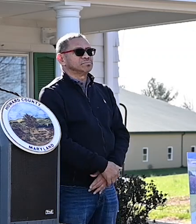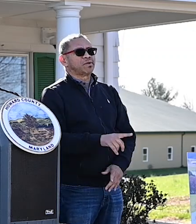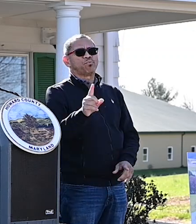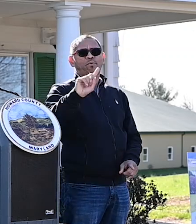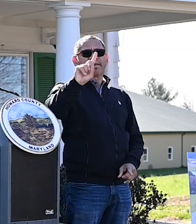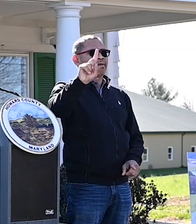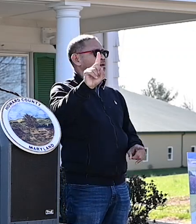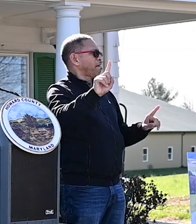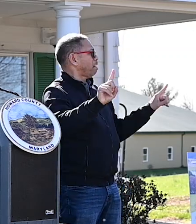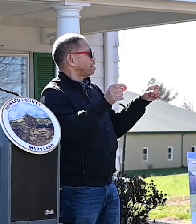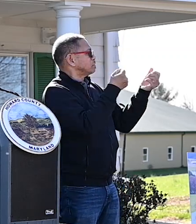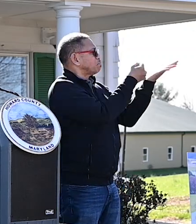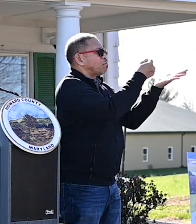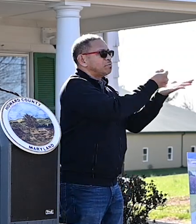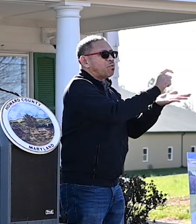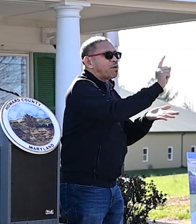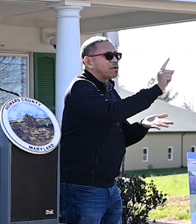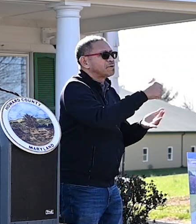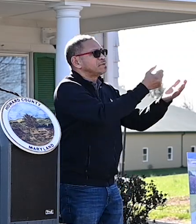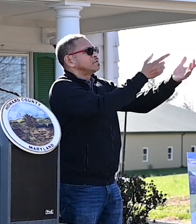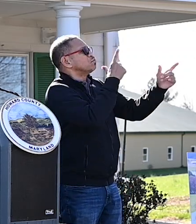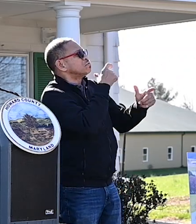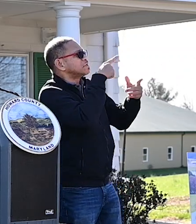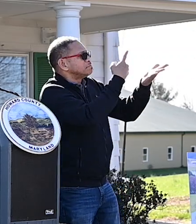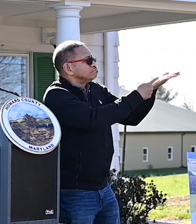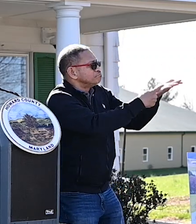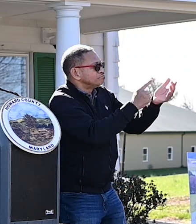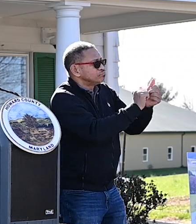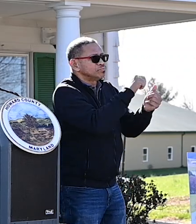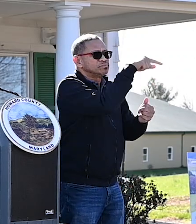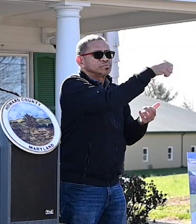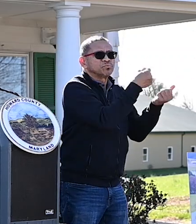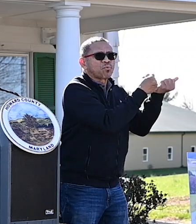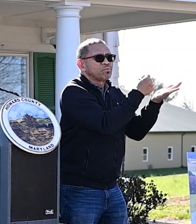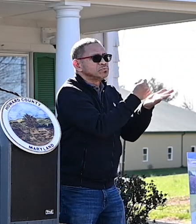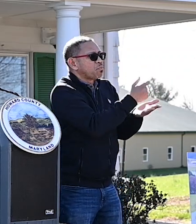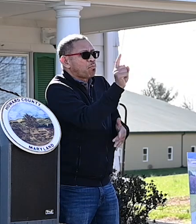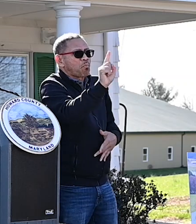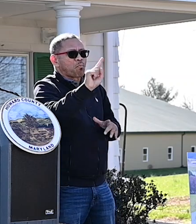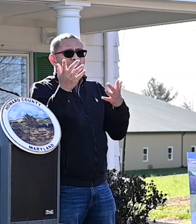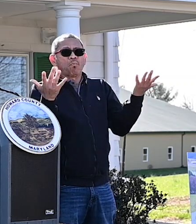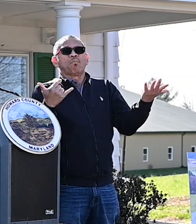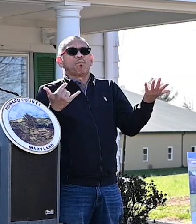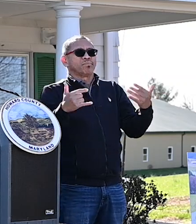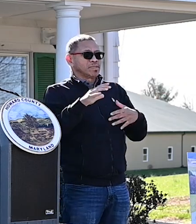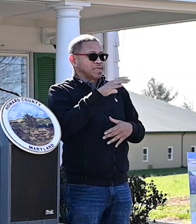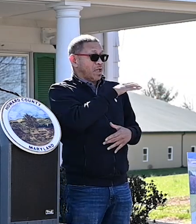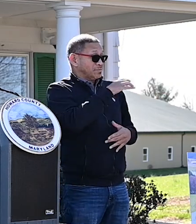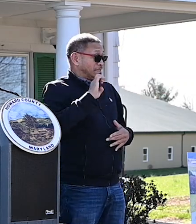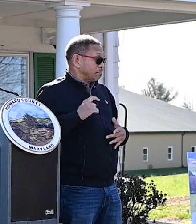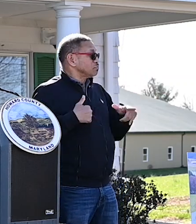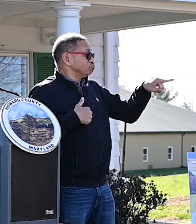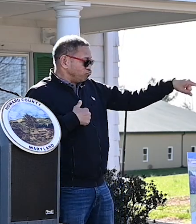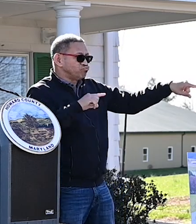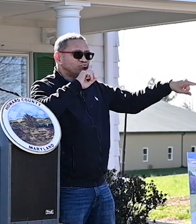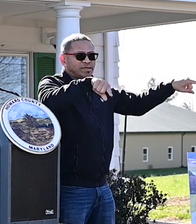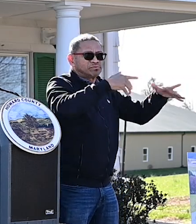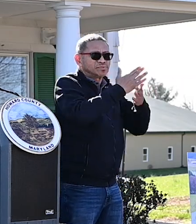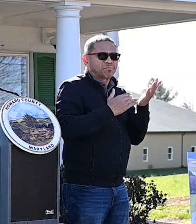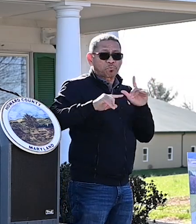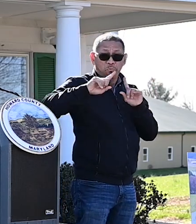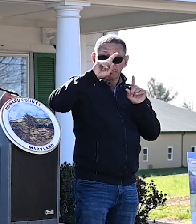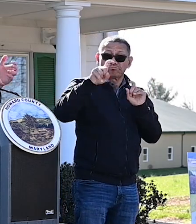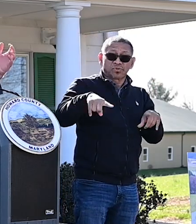where can I go for support? Who can I talk to for support? And County Executive, you've answered those